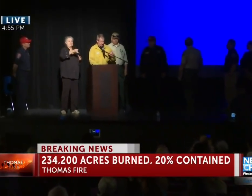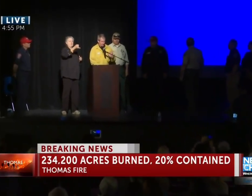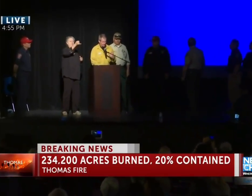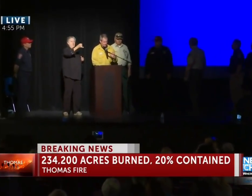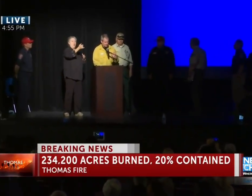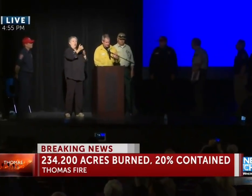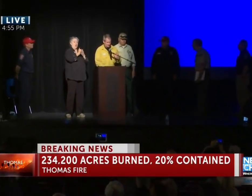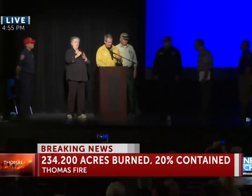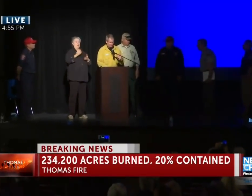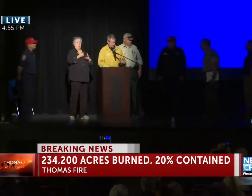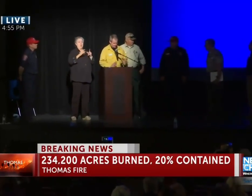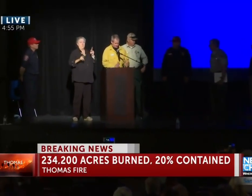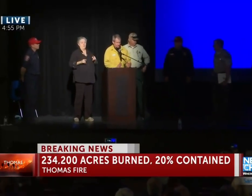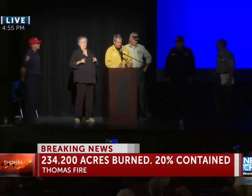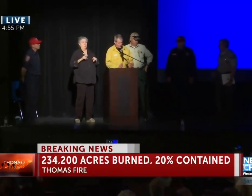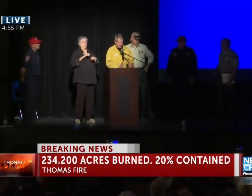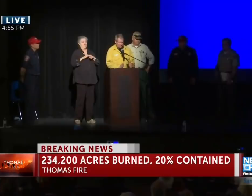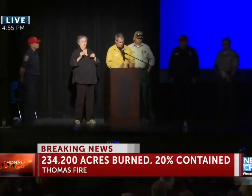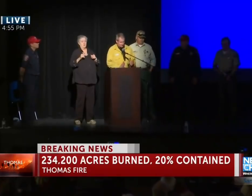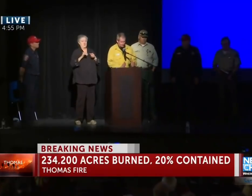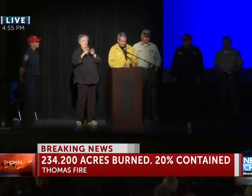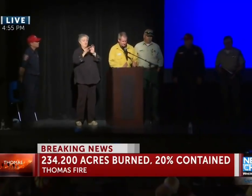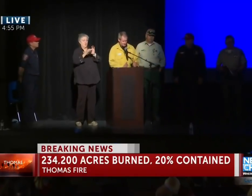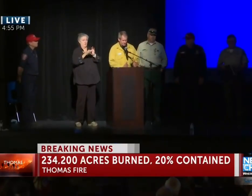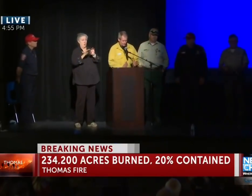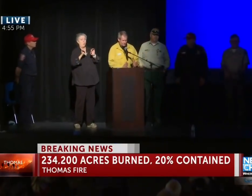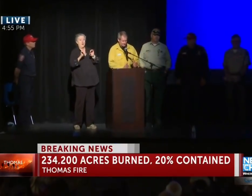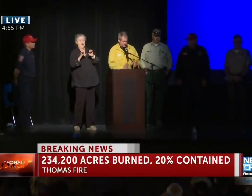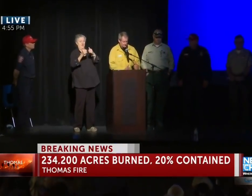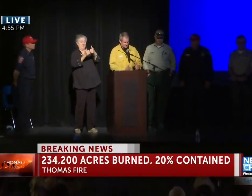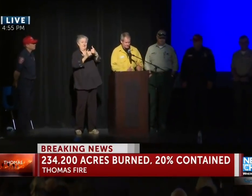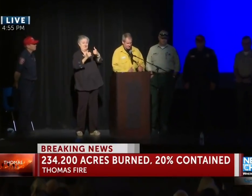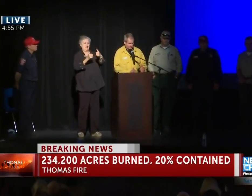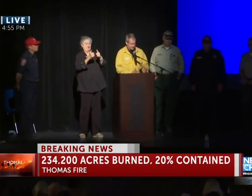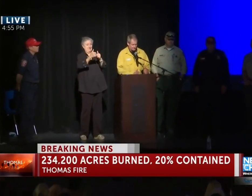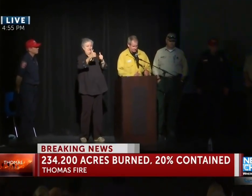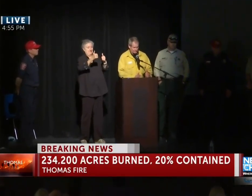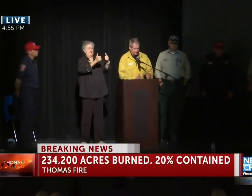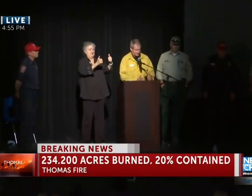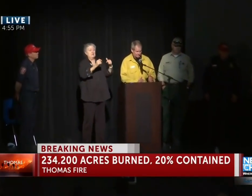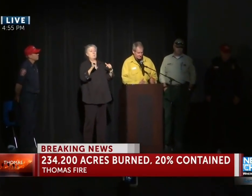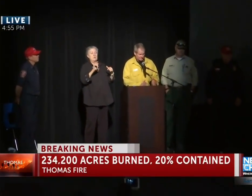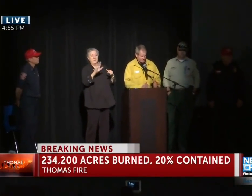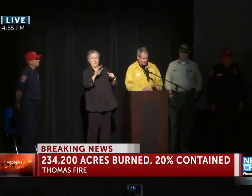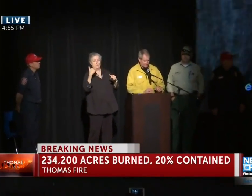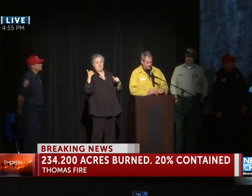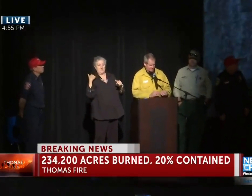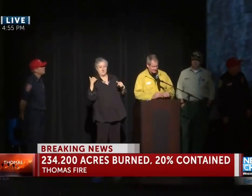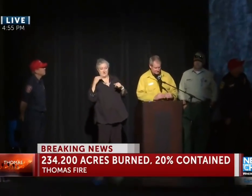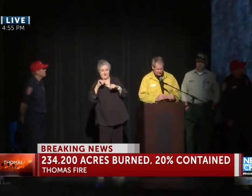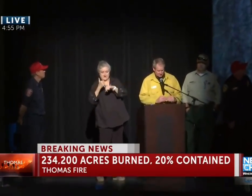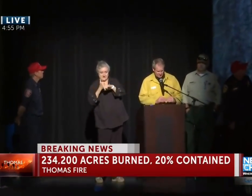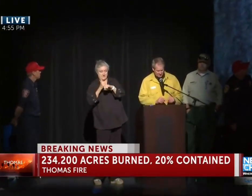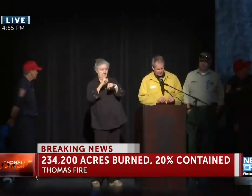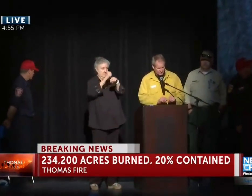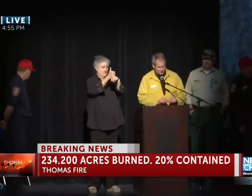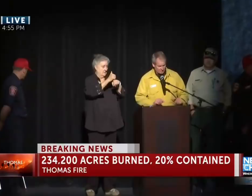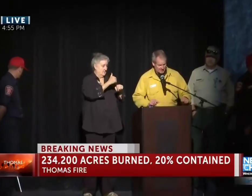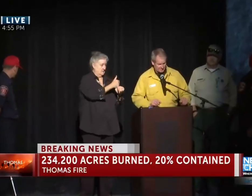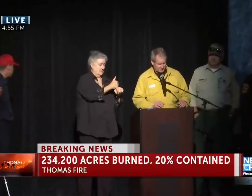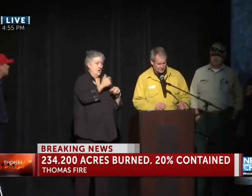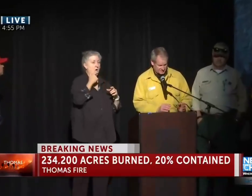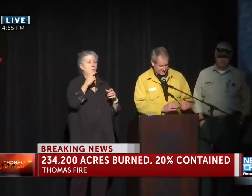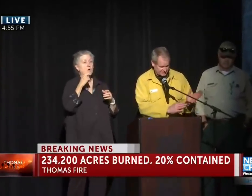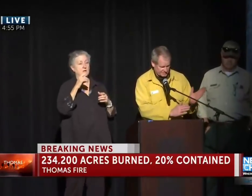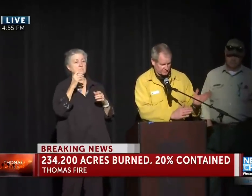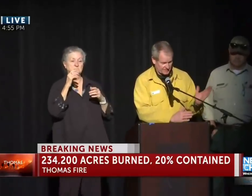are helping our folks on the ground interpret where the divisions are, where their responsibilities are on the ground. Because on a typical fire, we